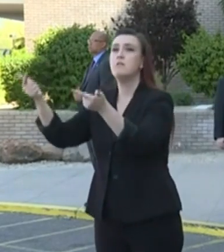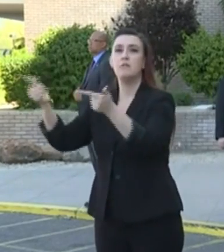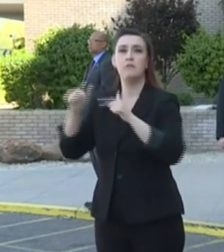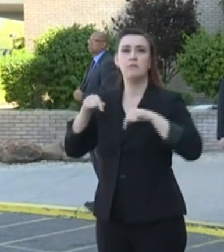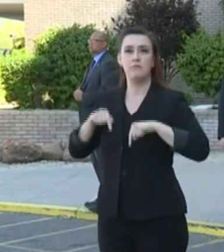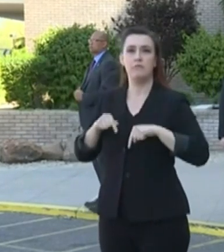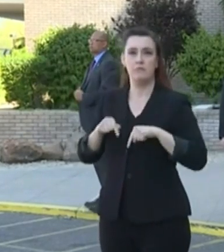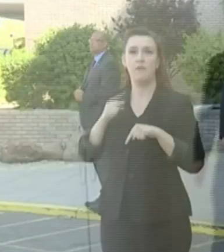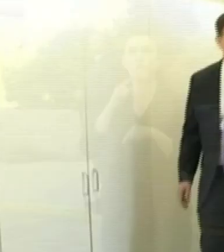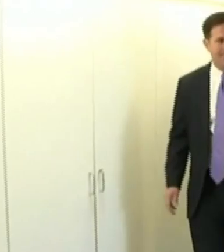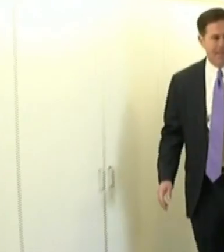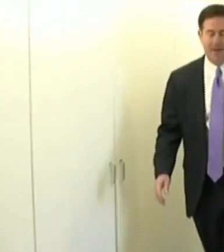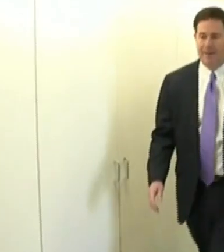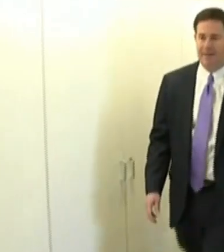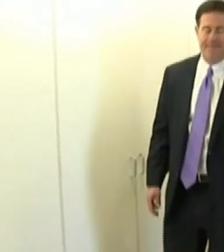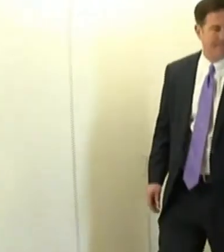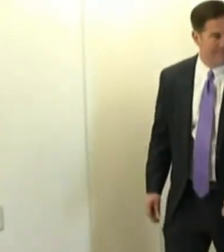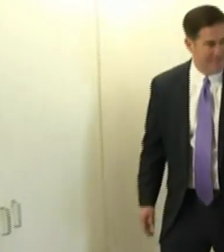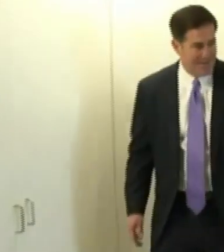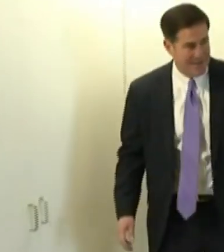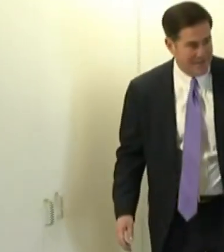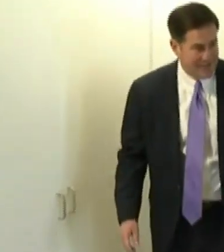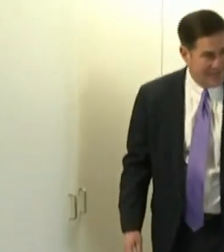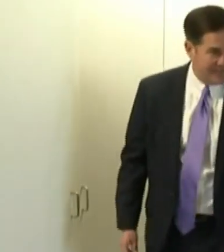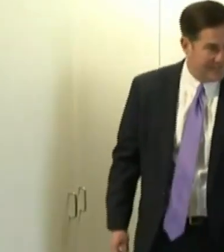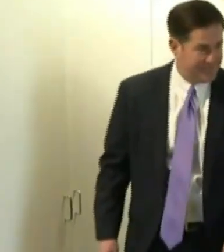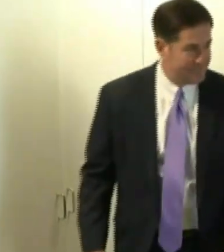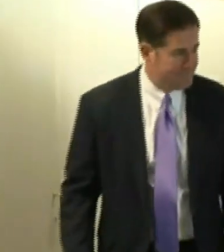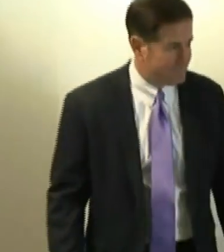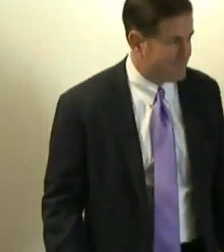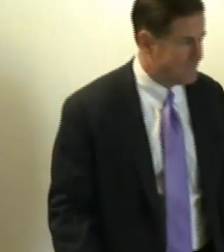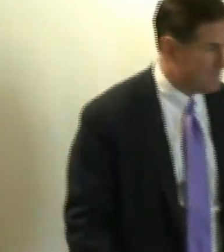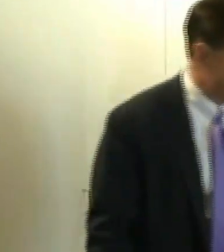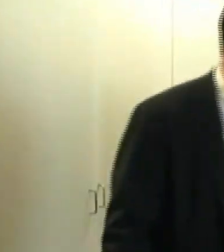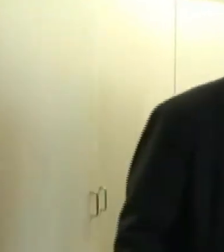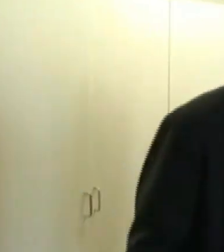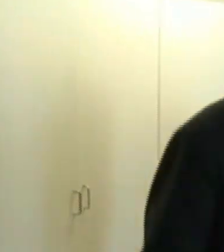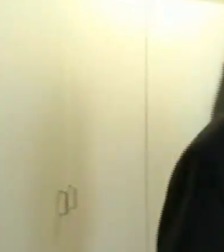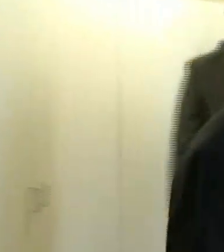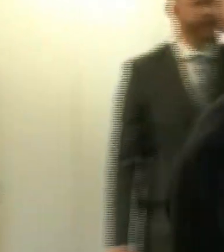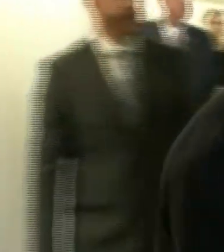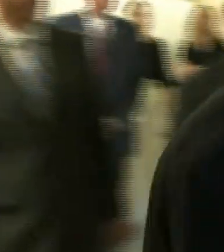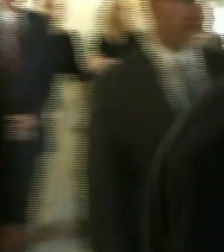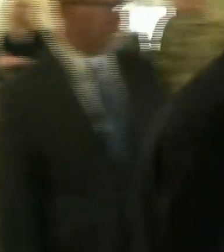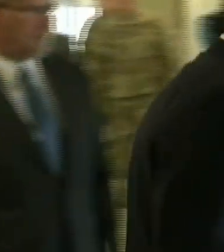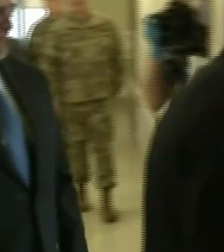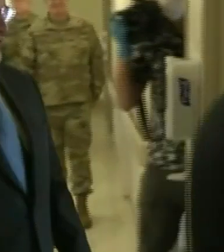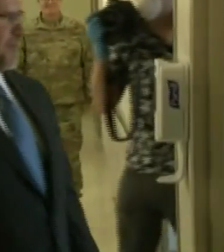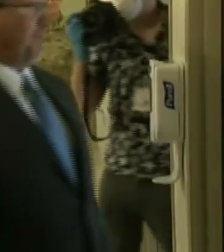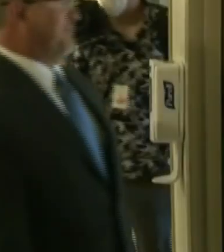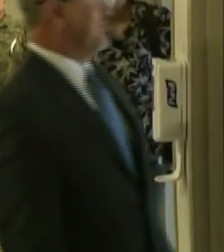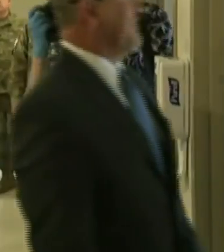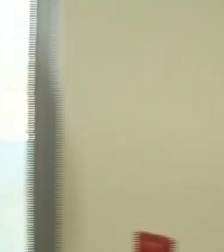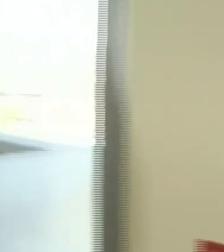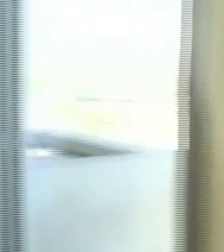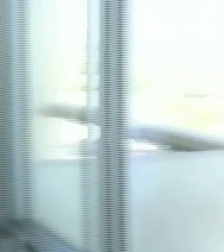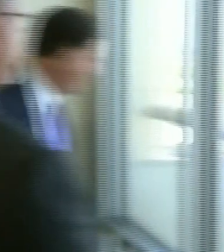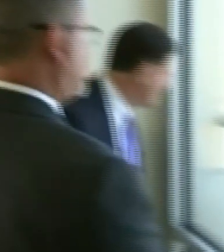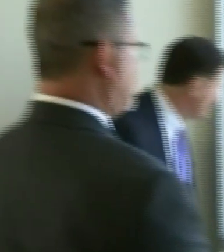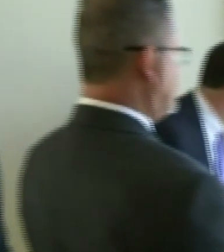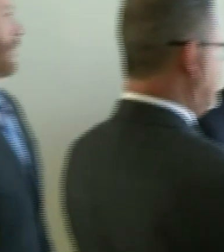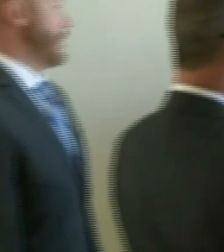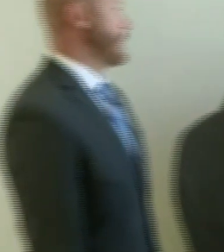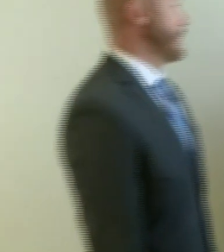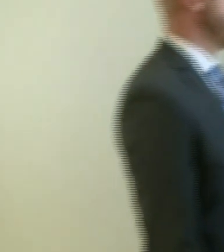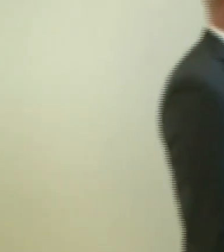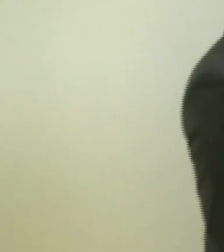an ICU. 339 ICU beds will be available in 3 weeks' time, which coincides with Arizona's